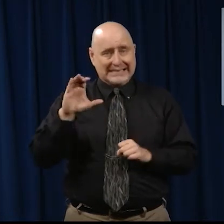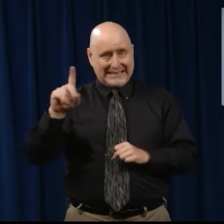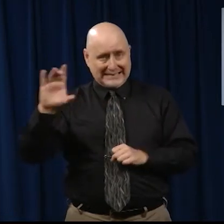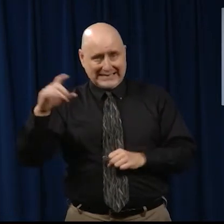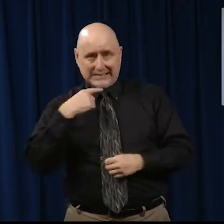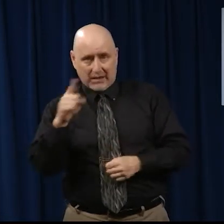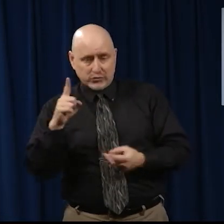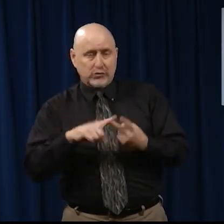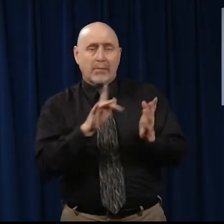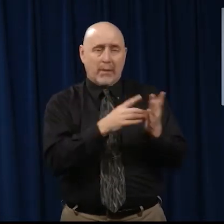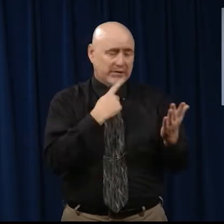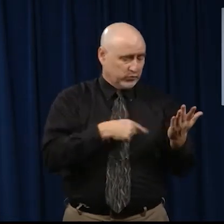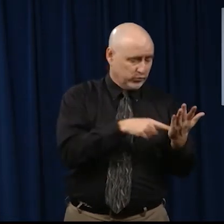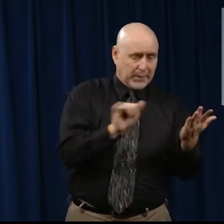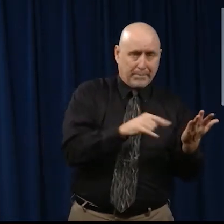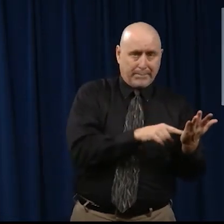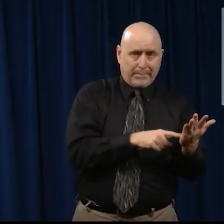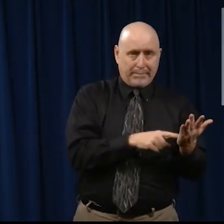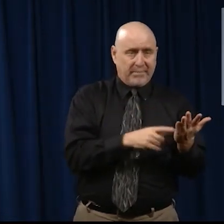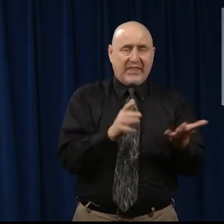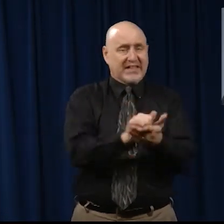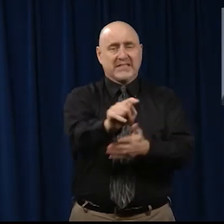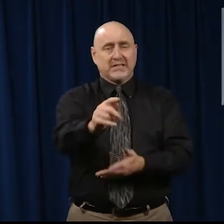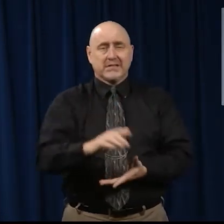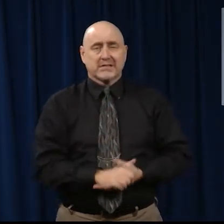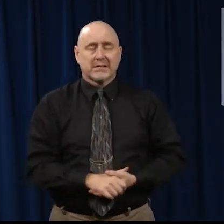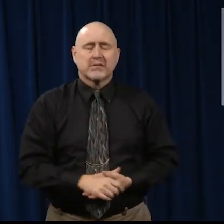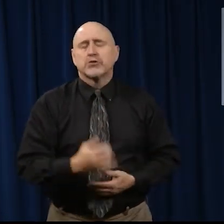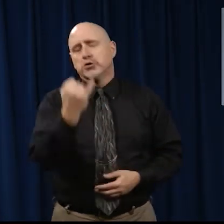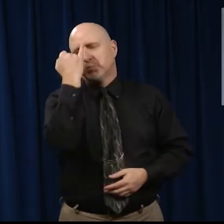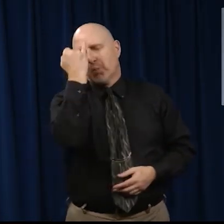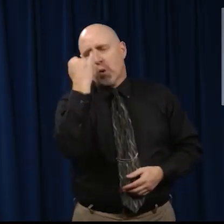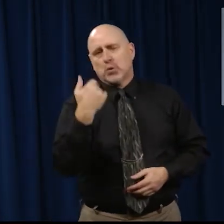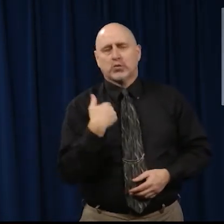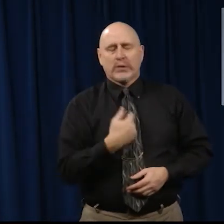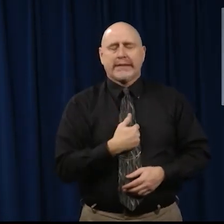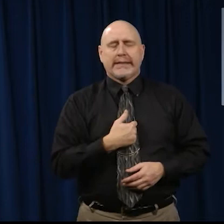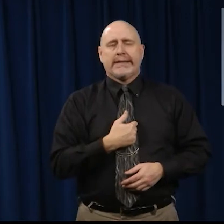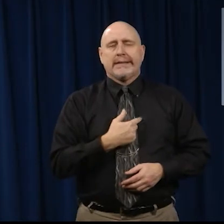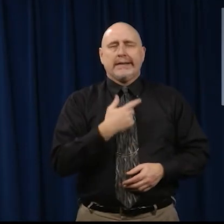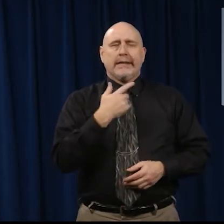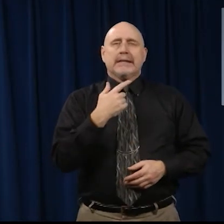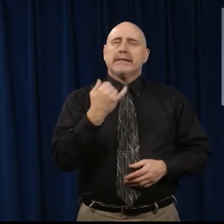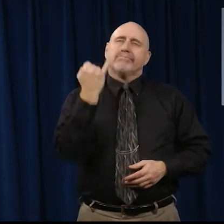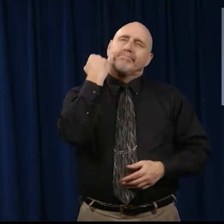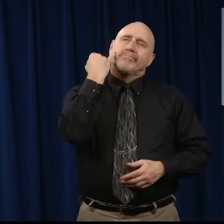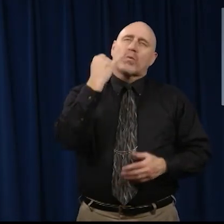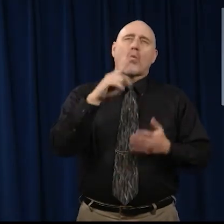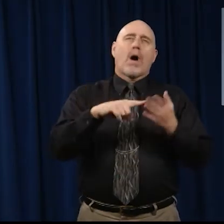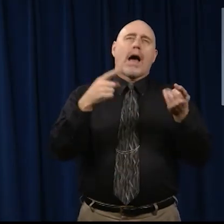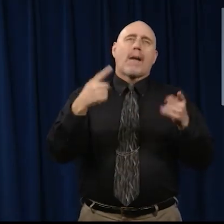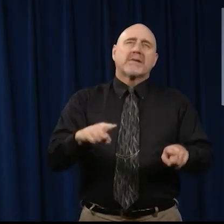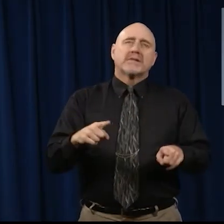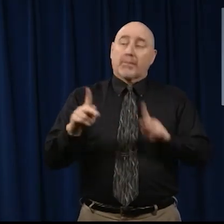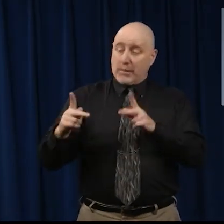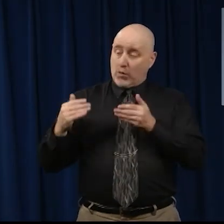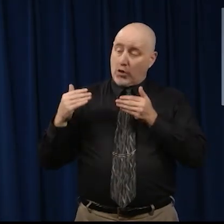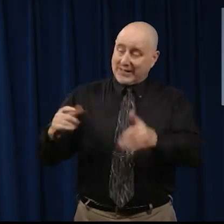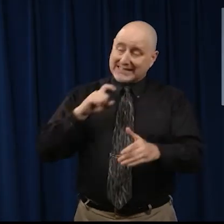what the CDC will tell you, and that's what the Bible tells you. That's it. Now, suppose we look at what happens when people have